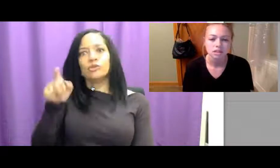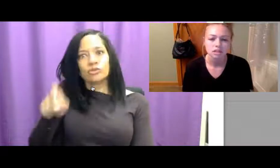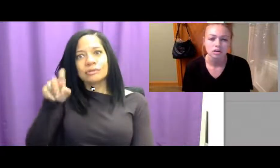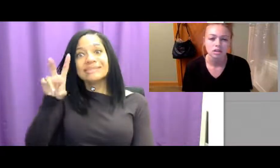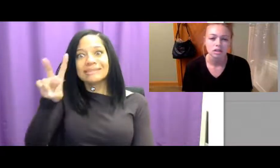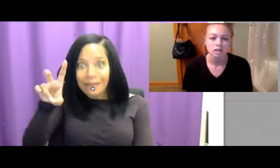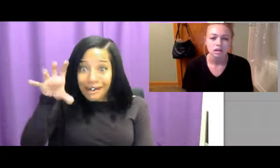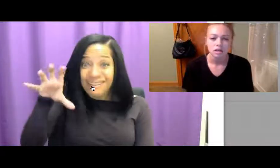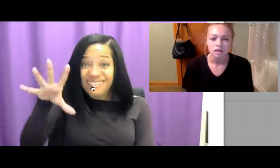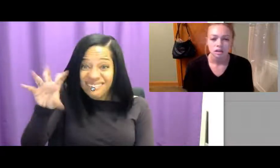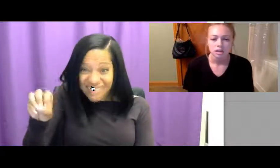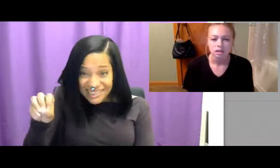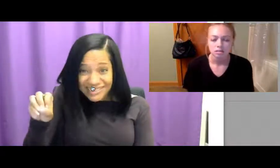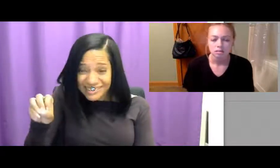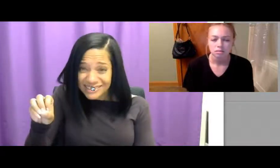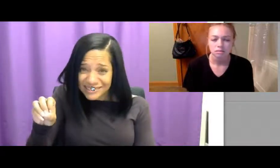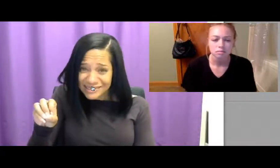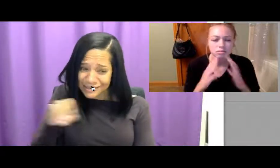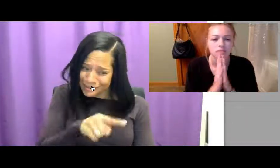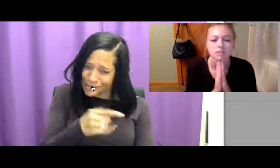Social Security income.